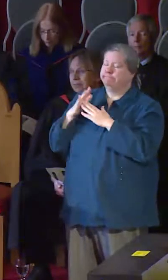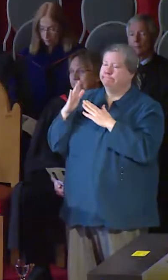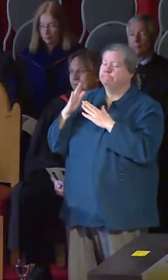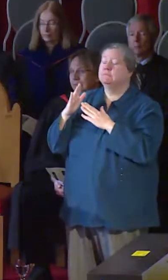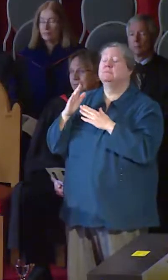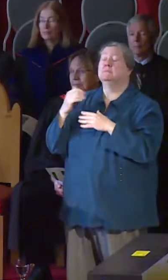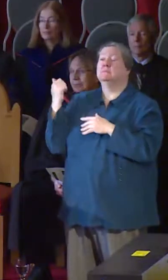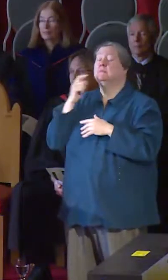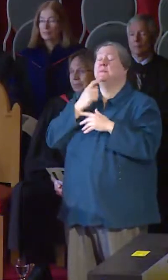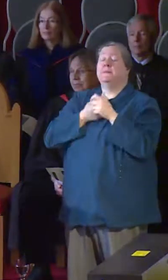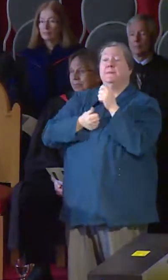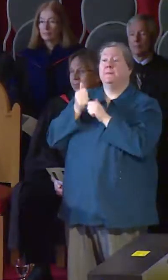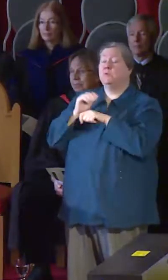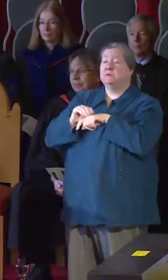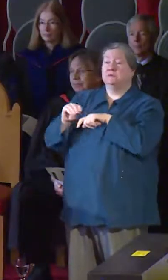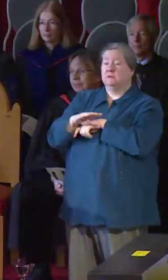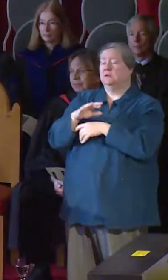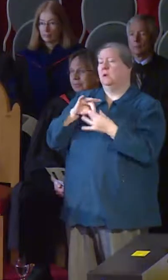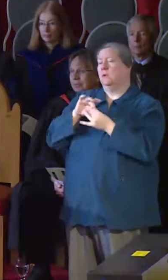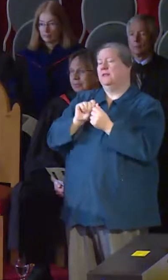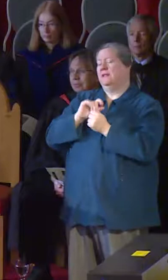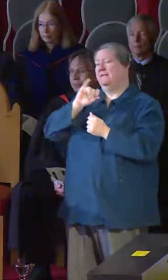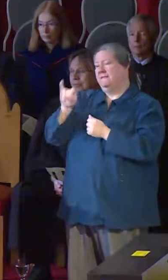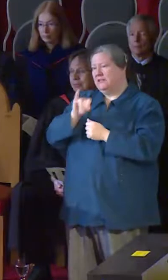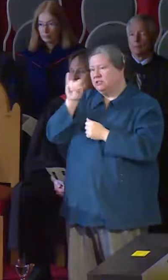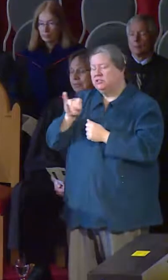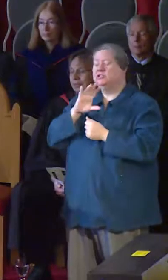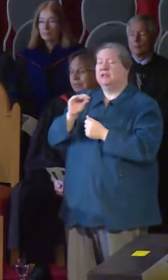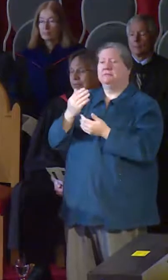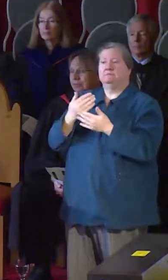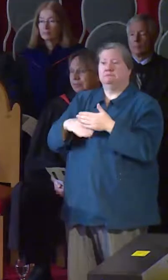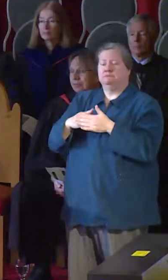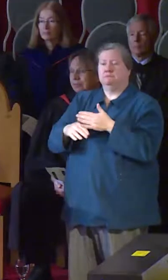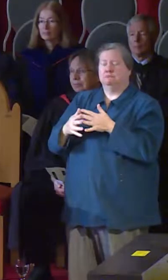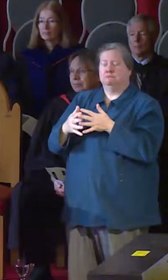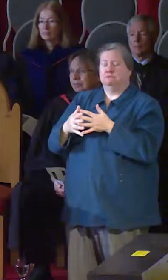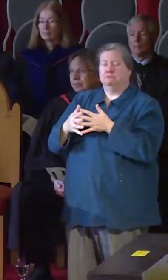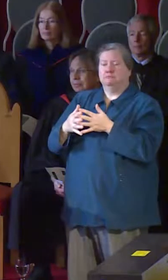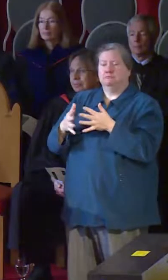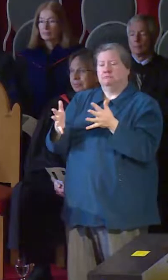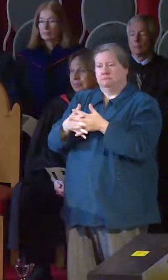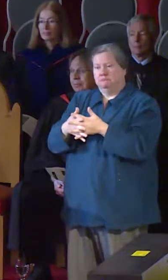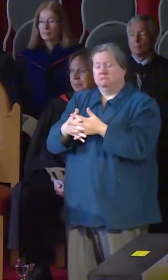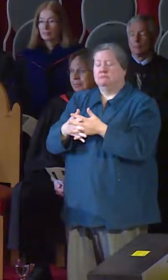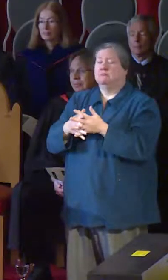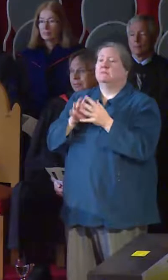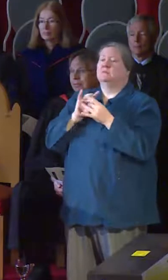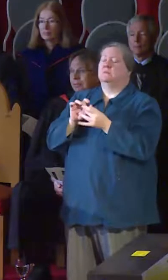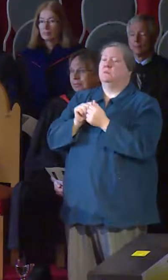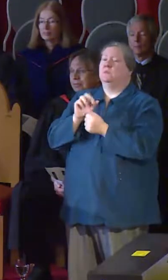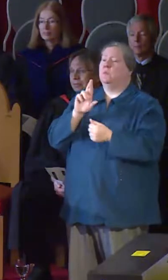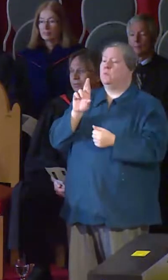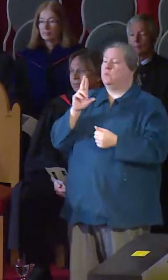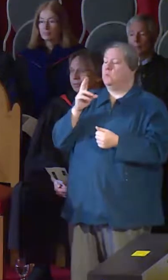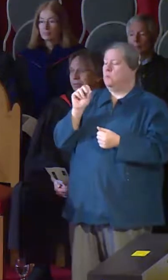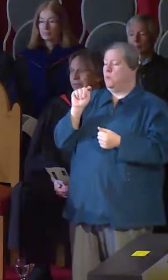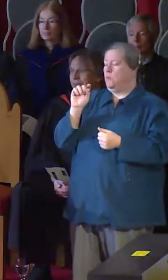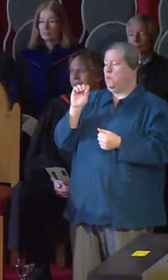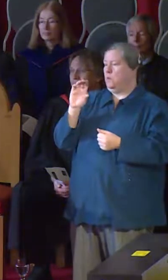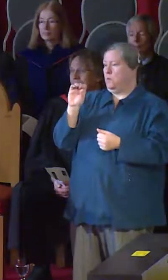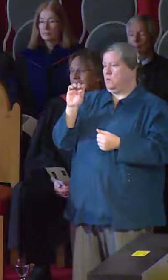most influential in the field of infections in foals caused by Rhodococcus equi, and the role of the